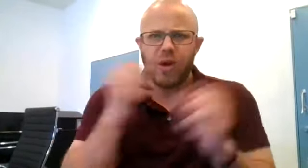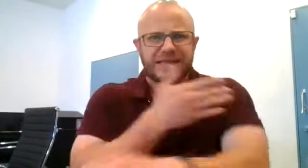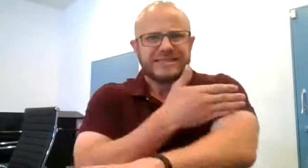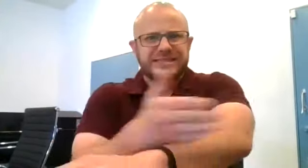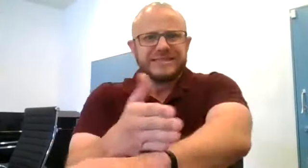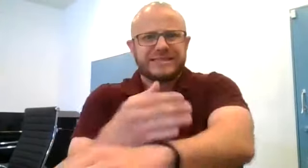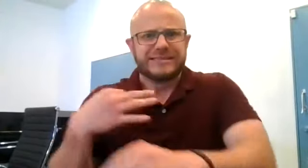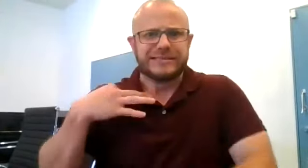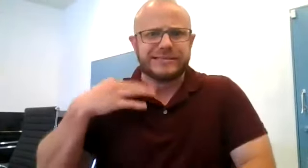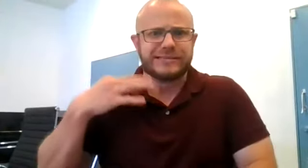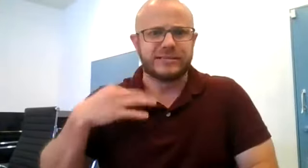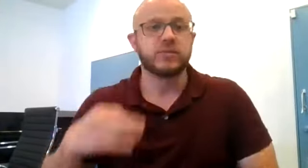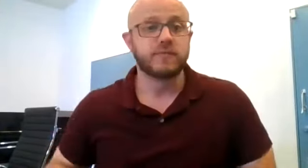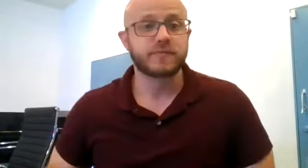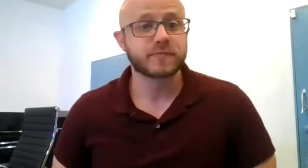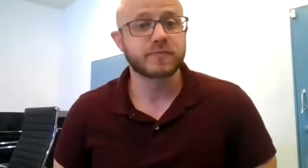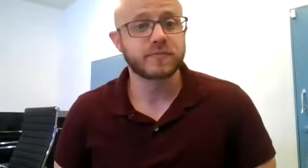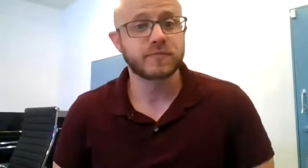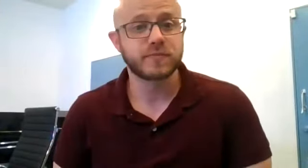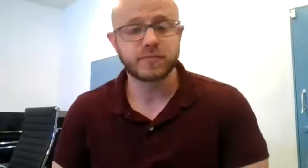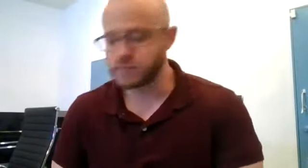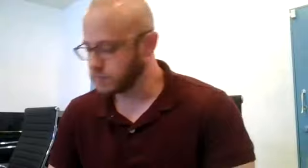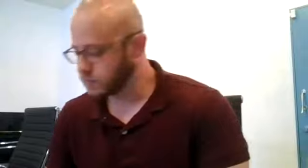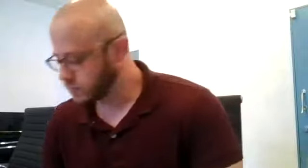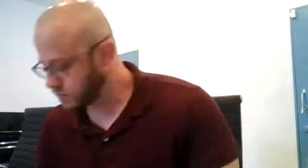Ooh, it's cold outside. I need a long sleeve shirt.